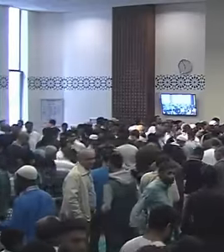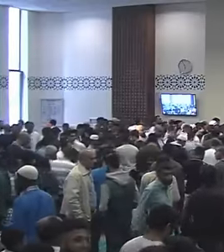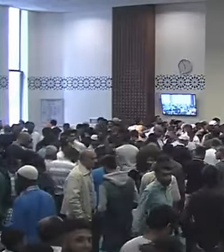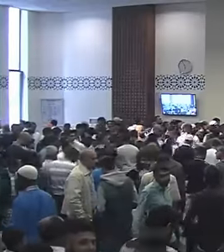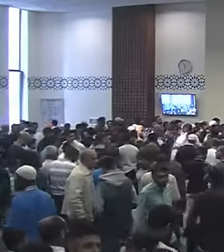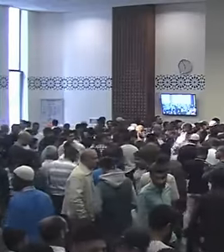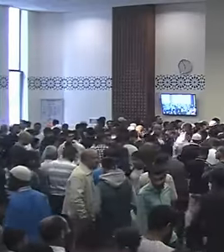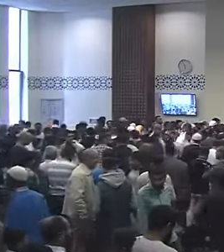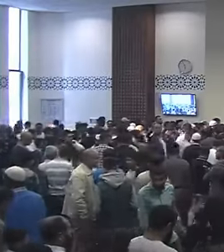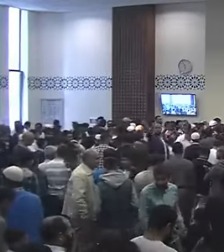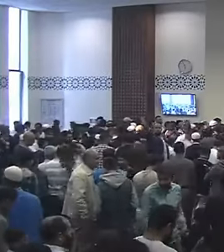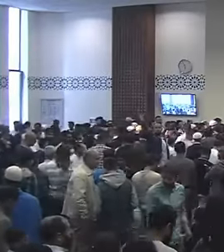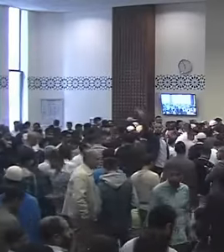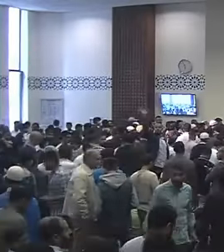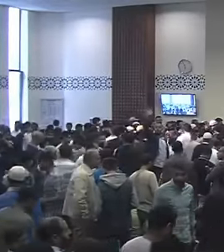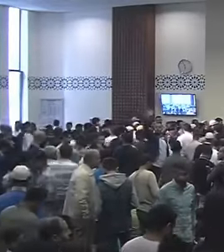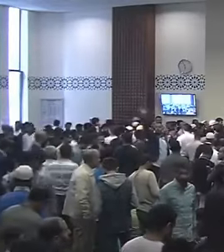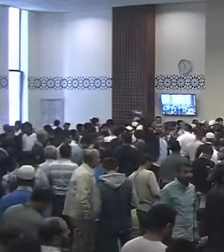Oh, really?